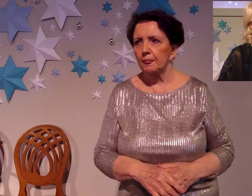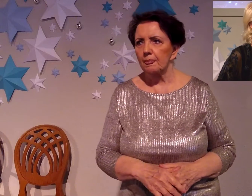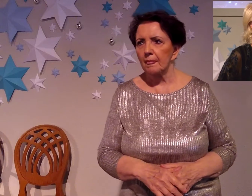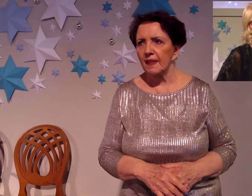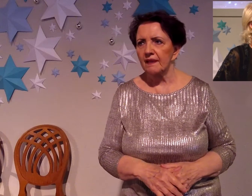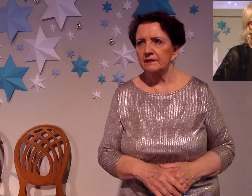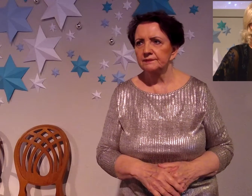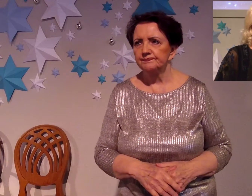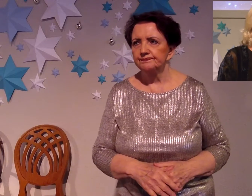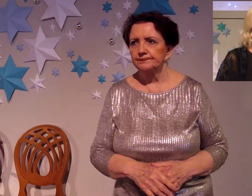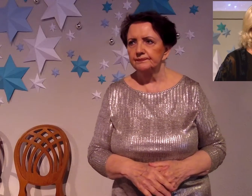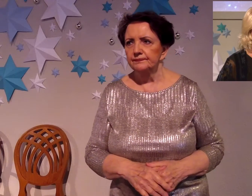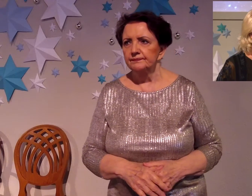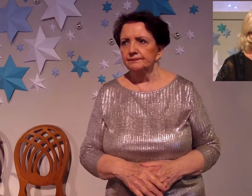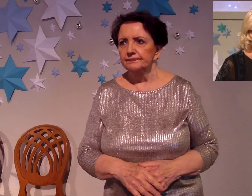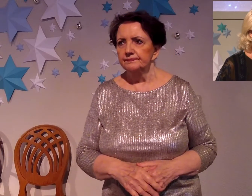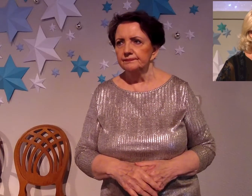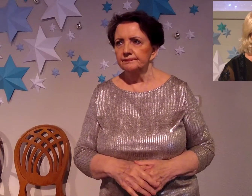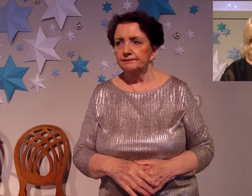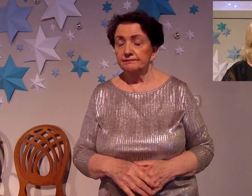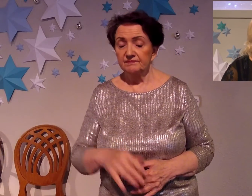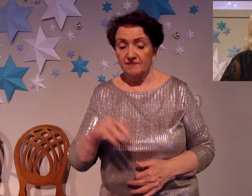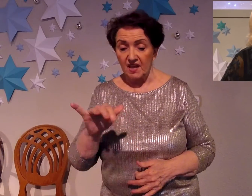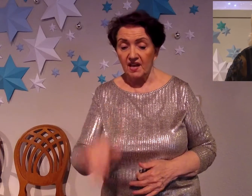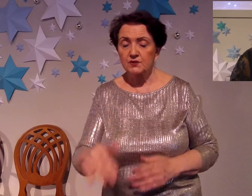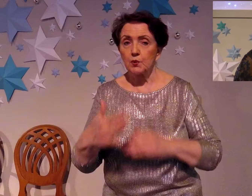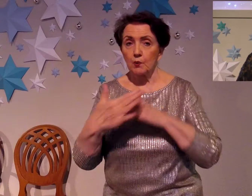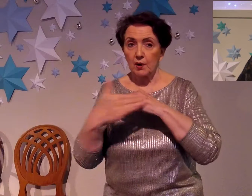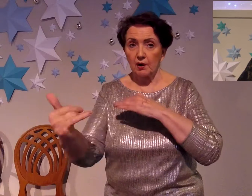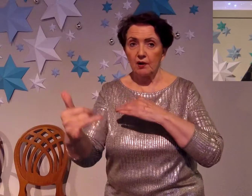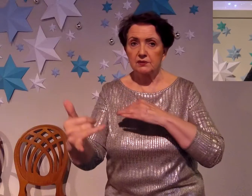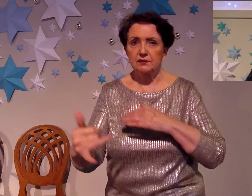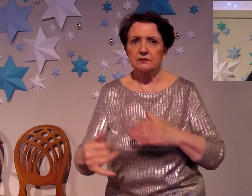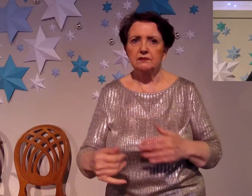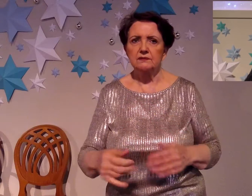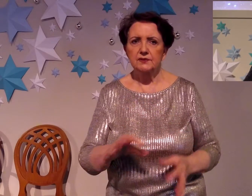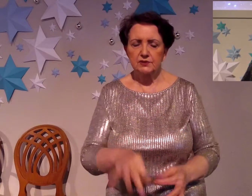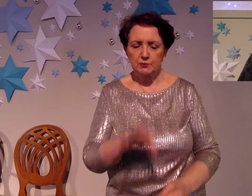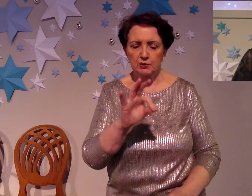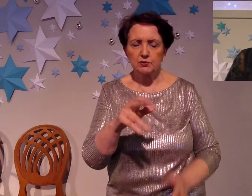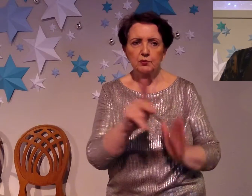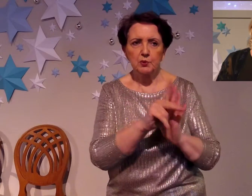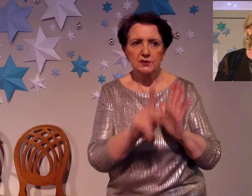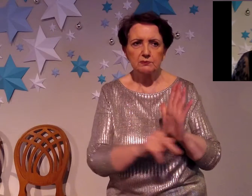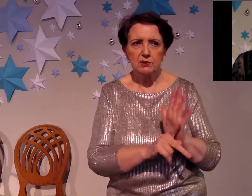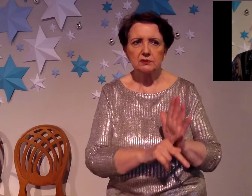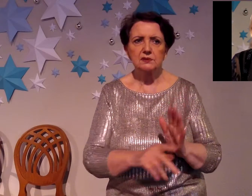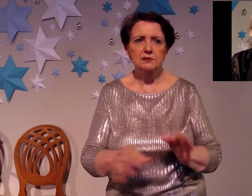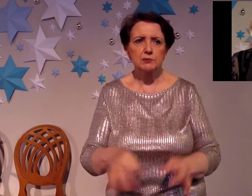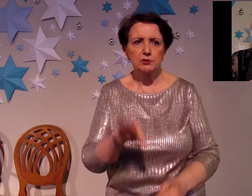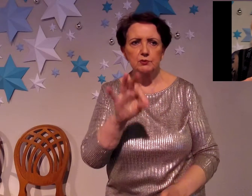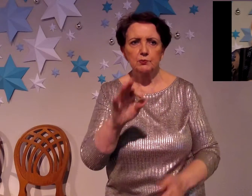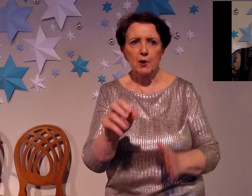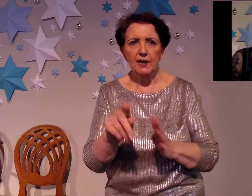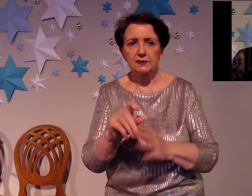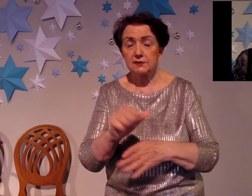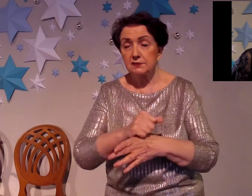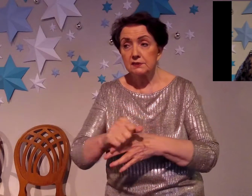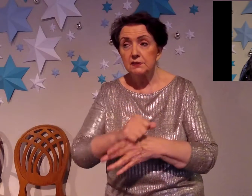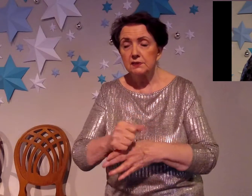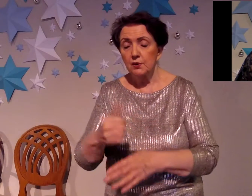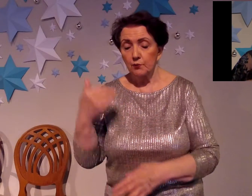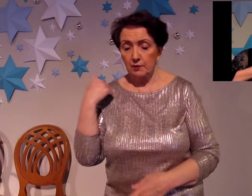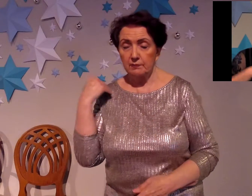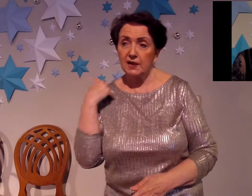That is what we are called to. That is what our spiritual principles and our spiritual practices remind us, that we have